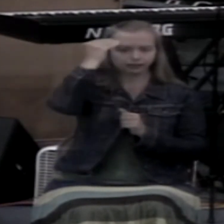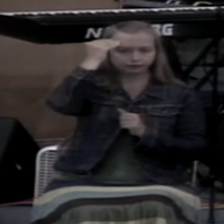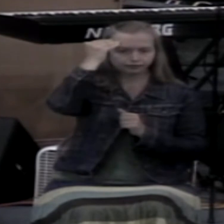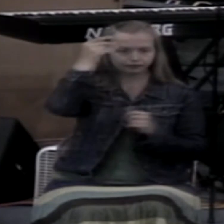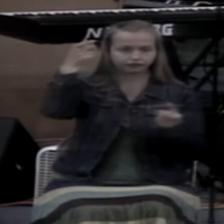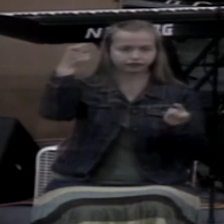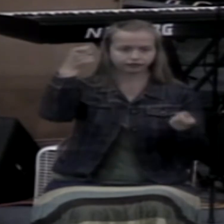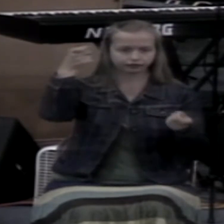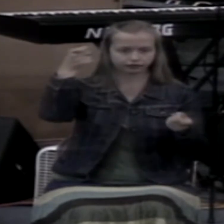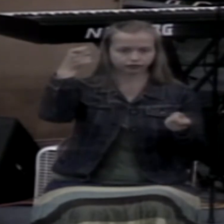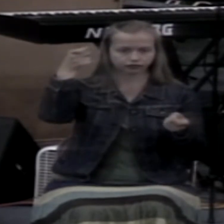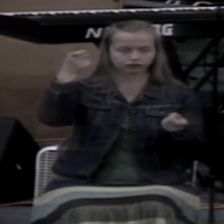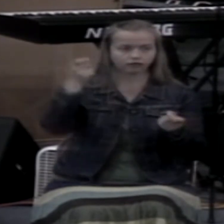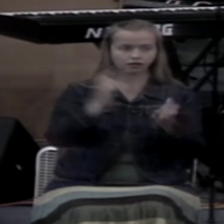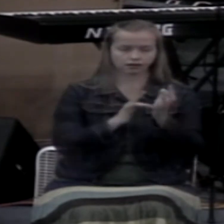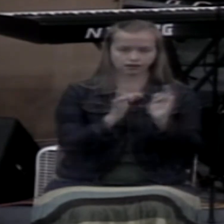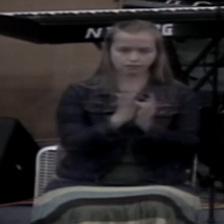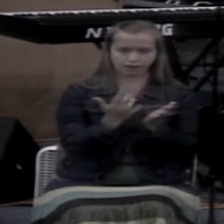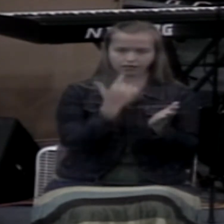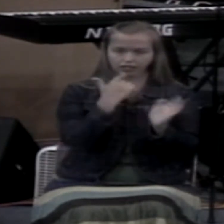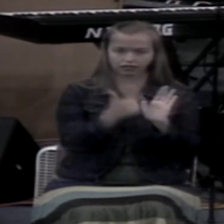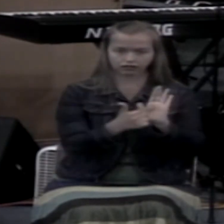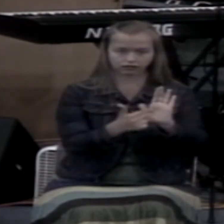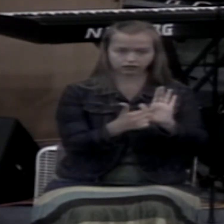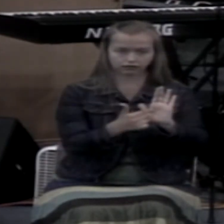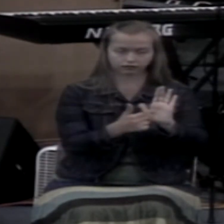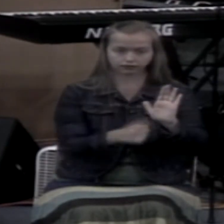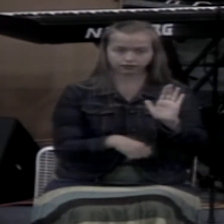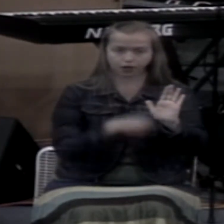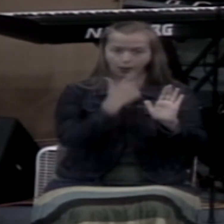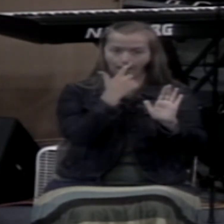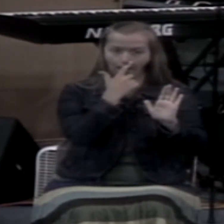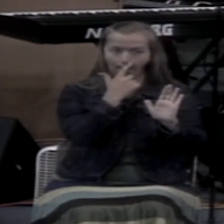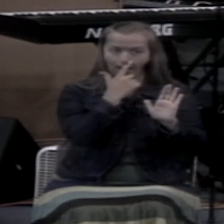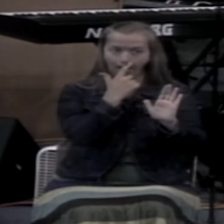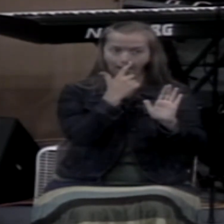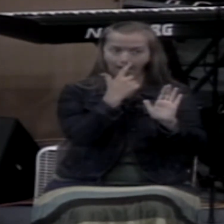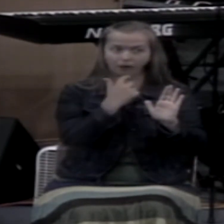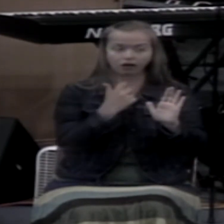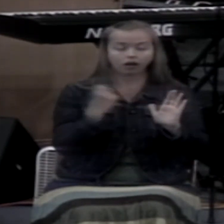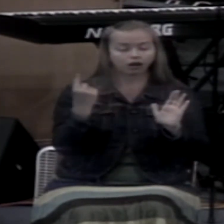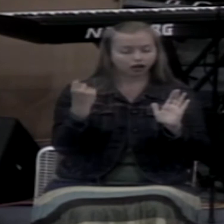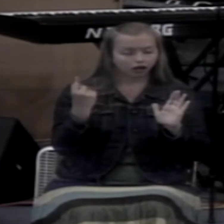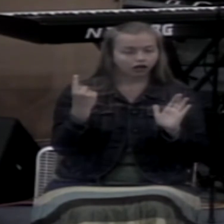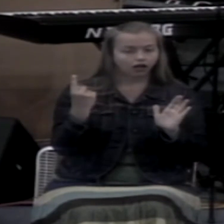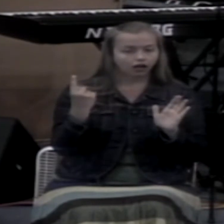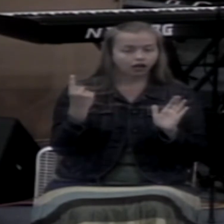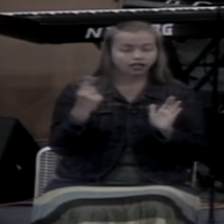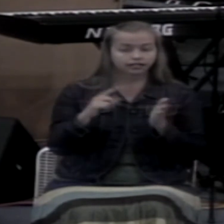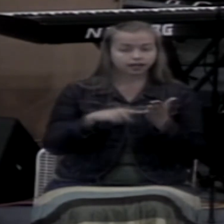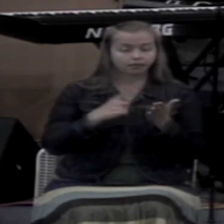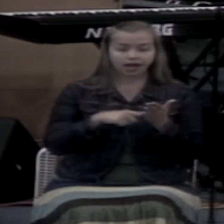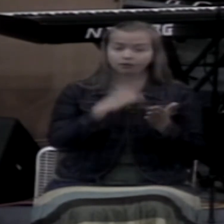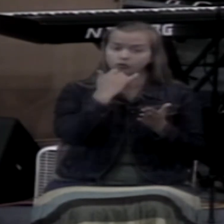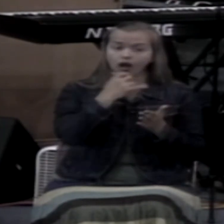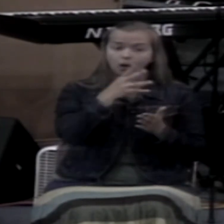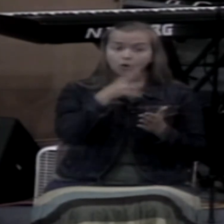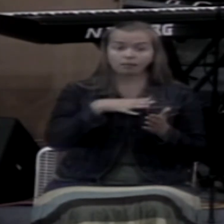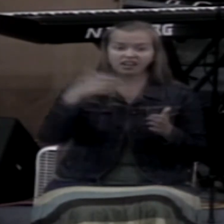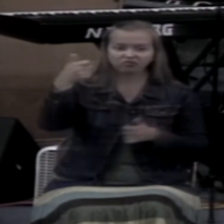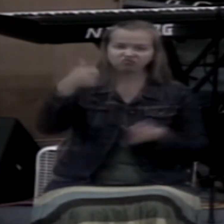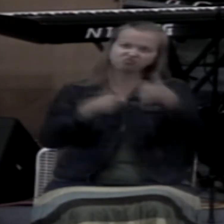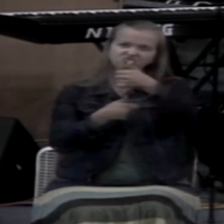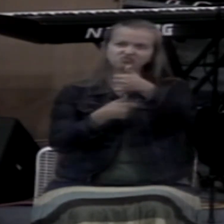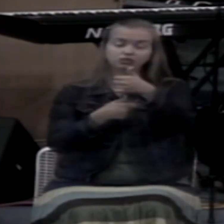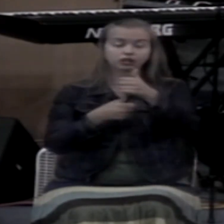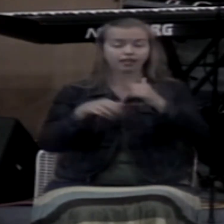Okay? Now, some of the ladies in the home, they won't follow their husbands because they